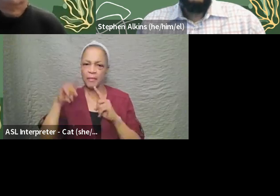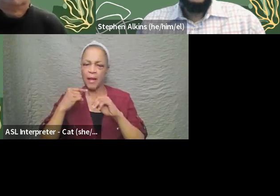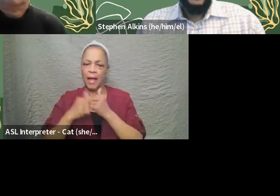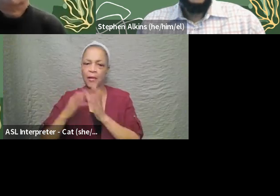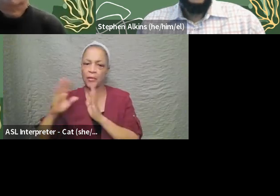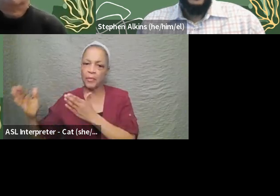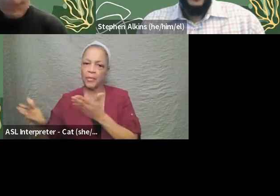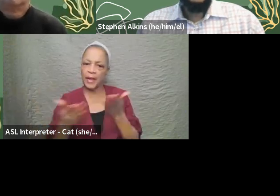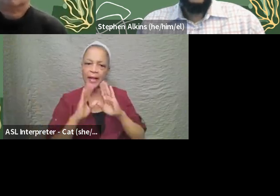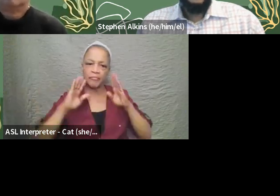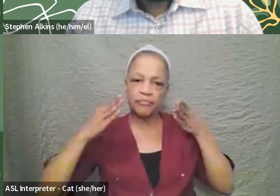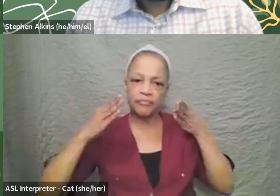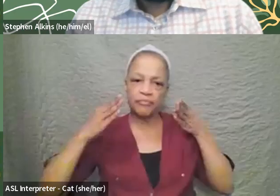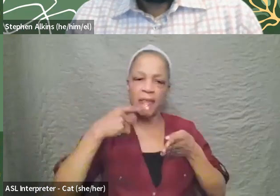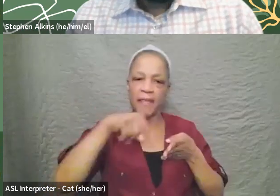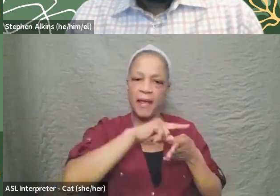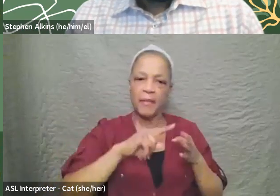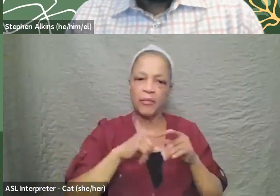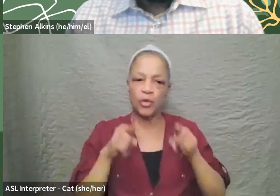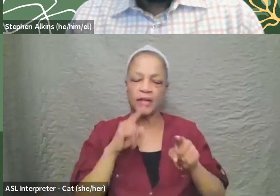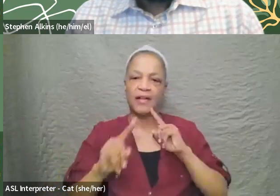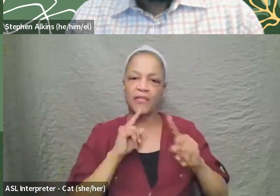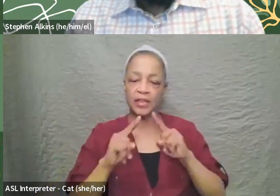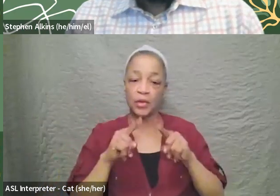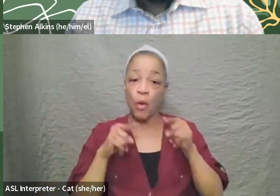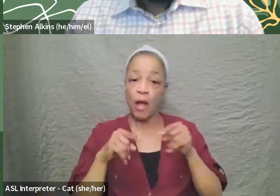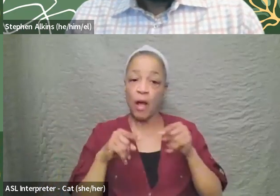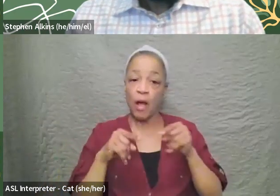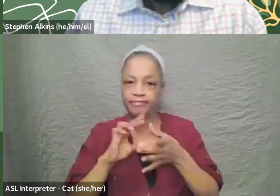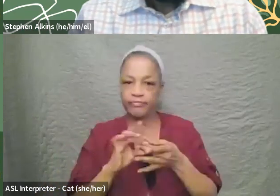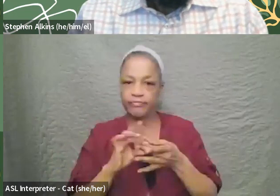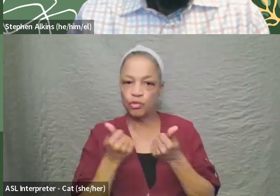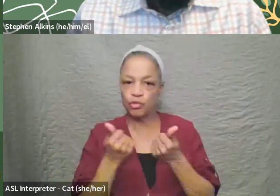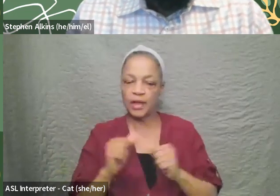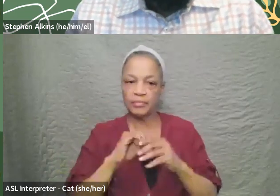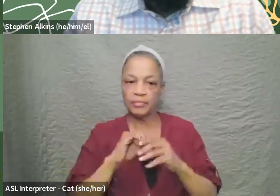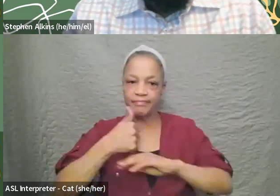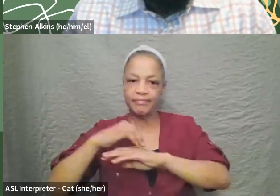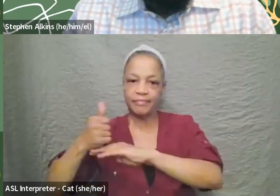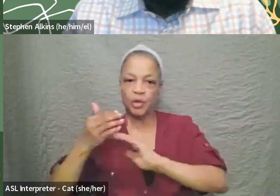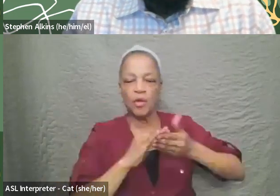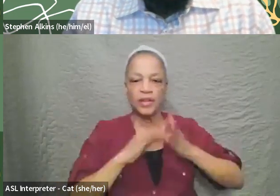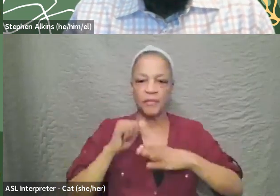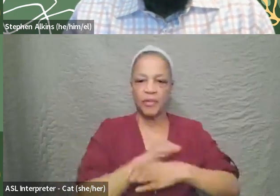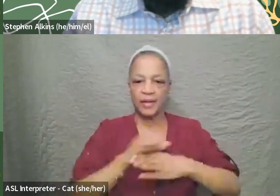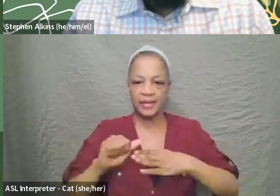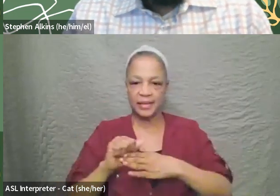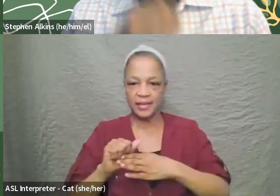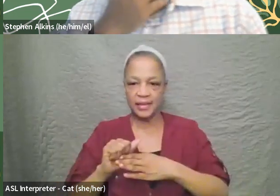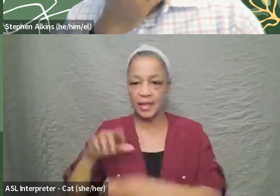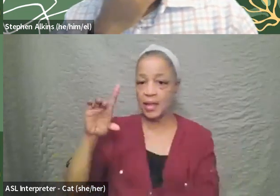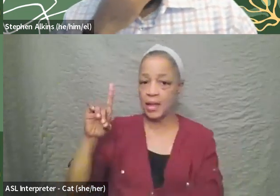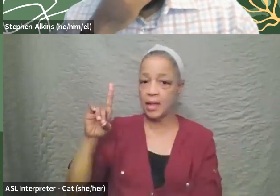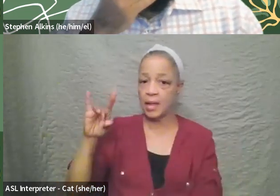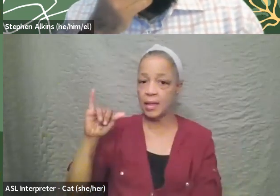in the conversation, and as we're looking to form those communities of practice. Also, one of the conversations we've